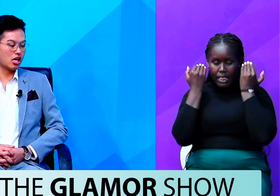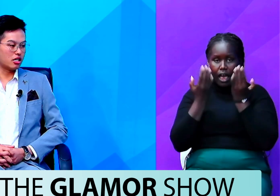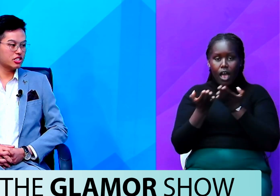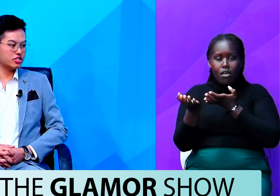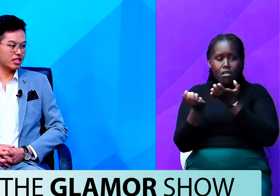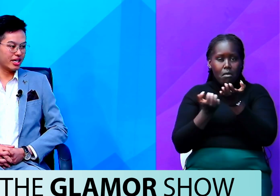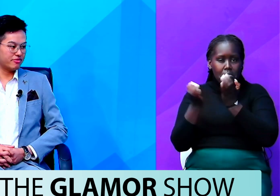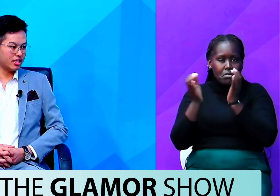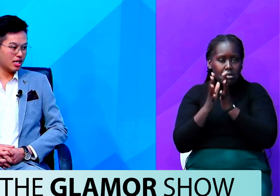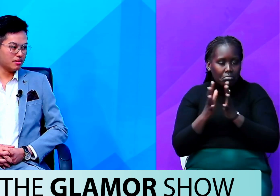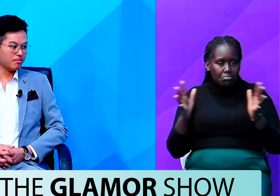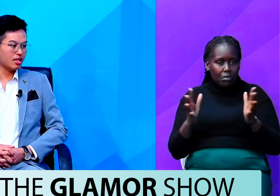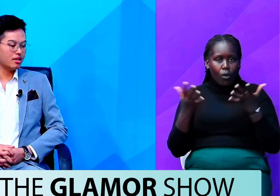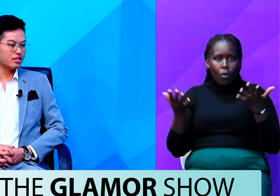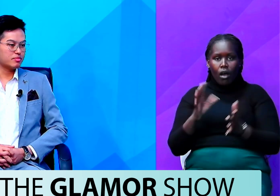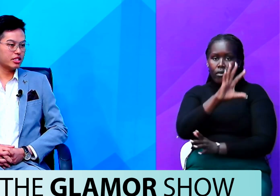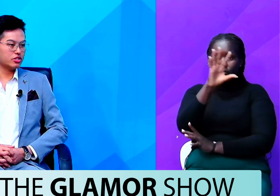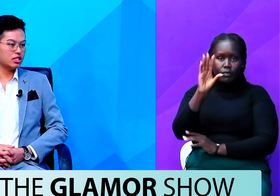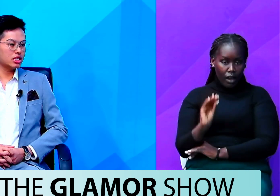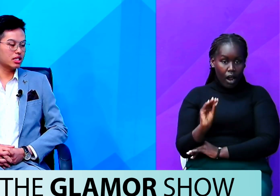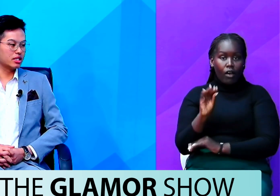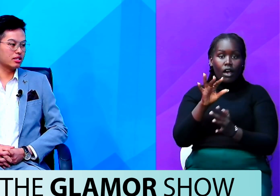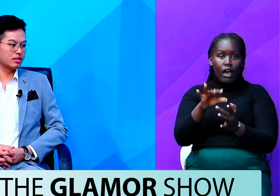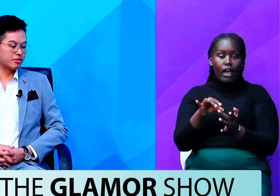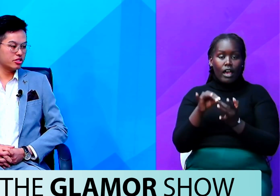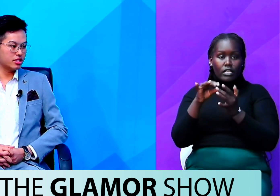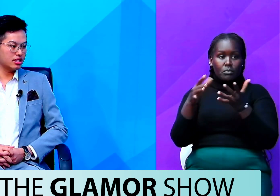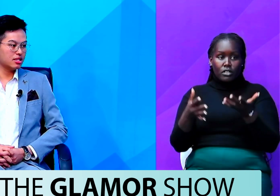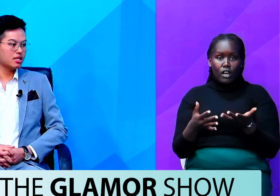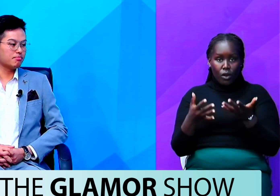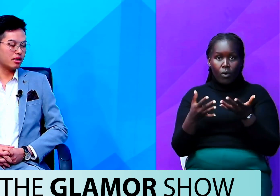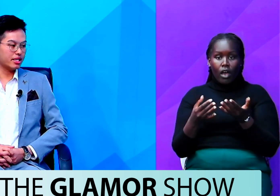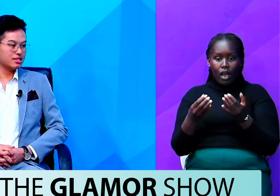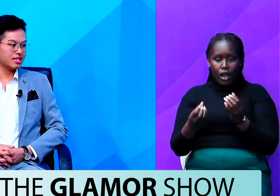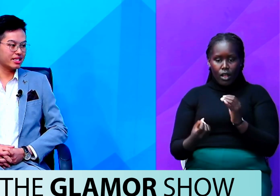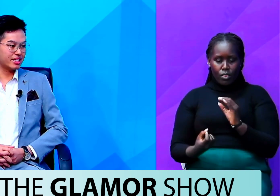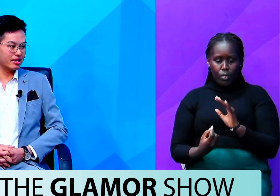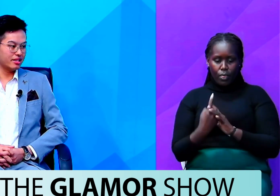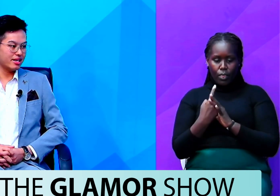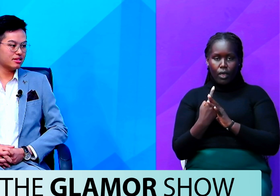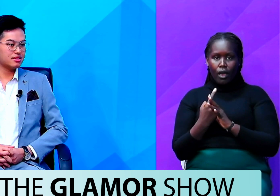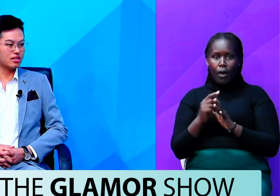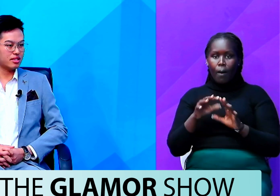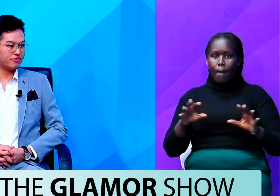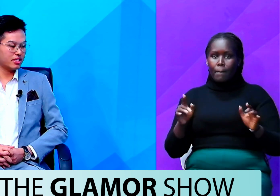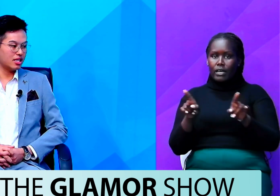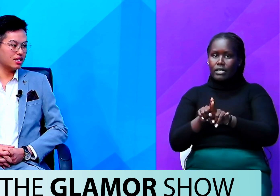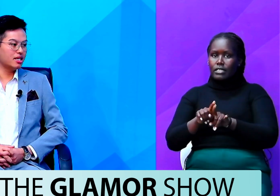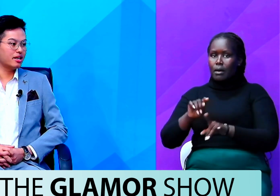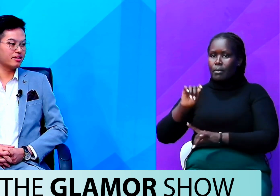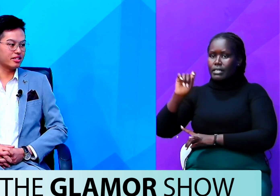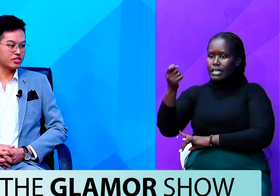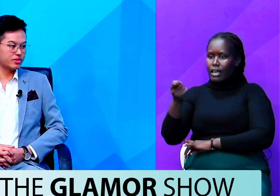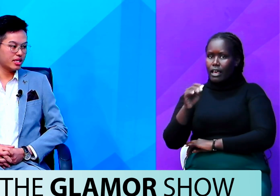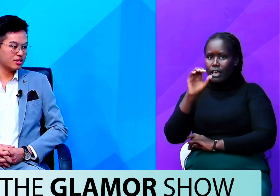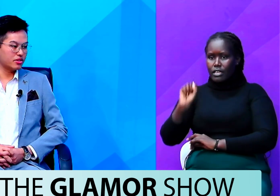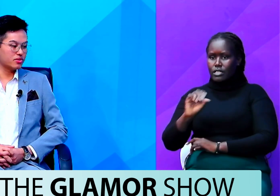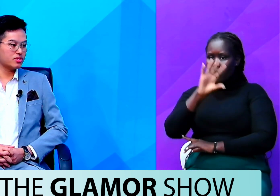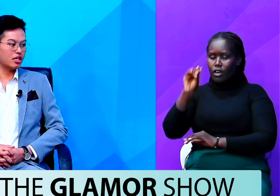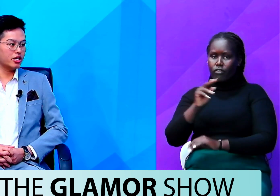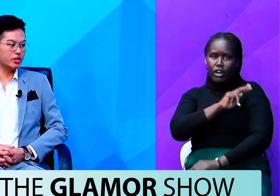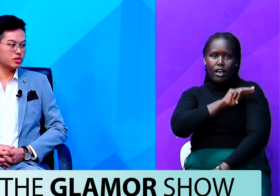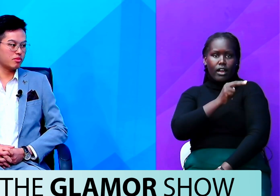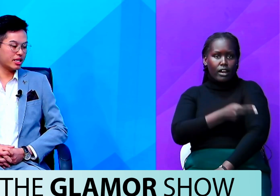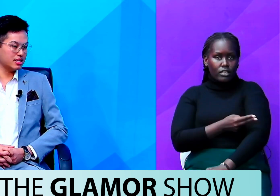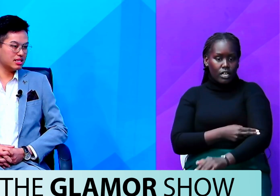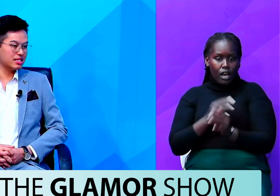very large in Africa, especially in the emerging markets like Kenya, South Africa, and Nigeria. Those